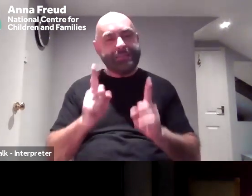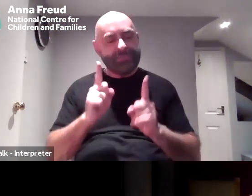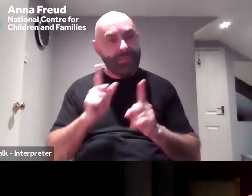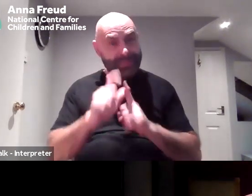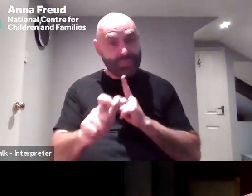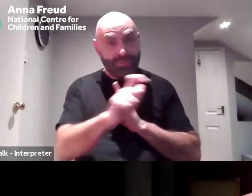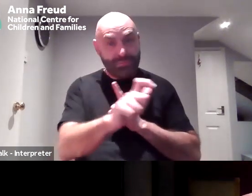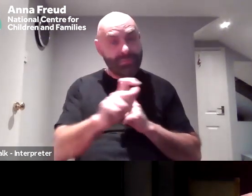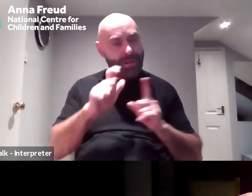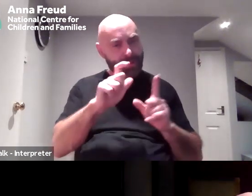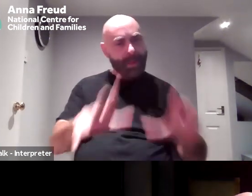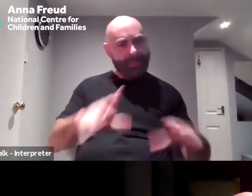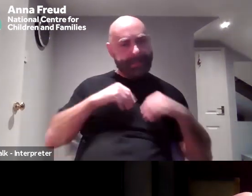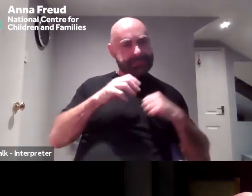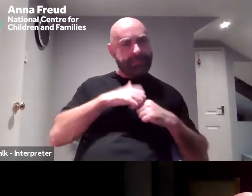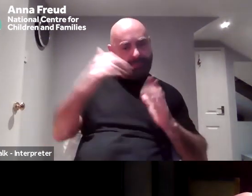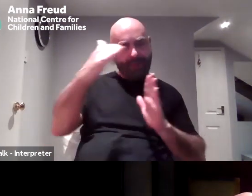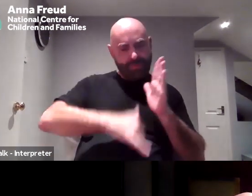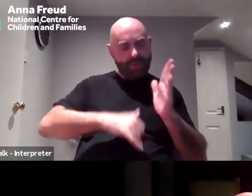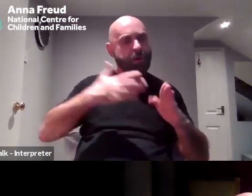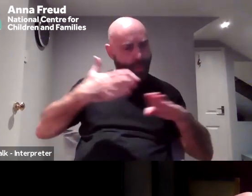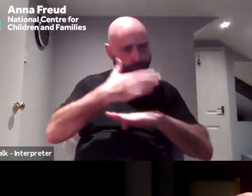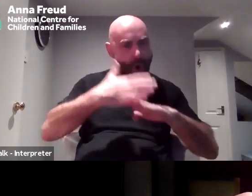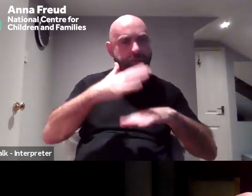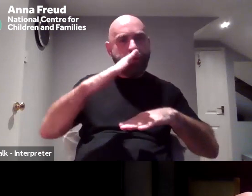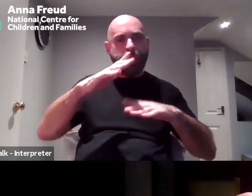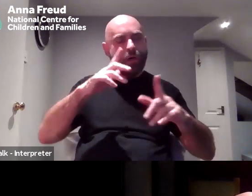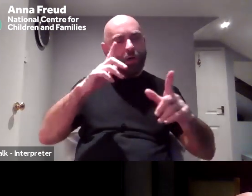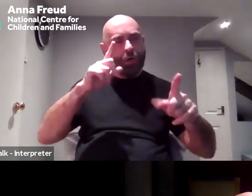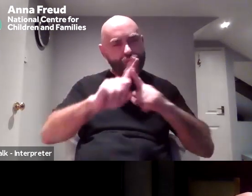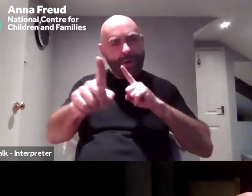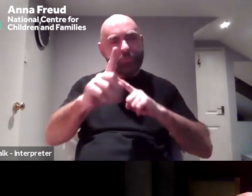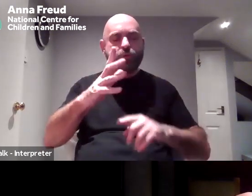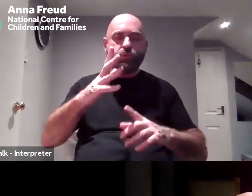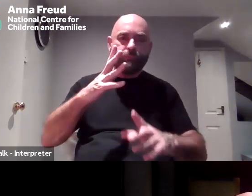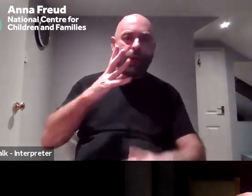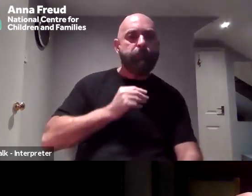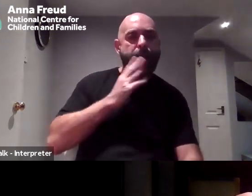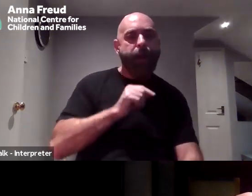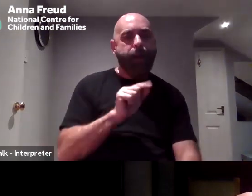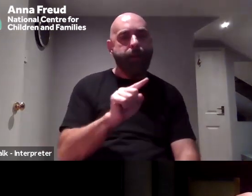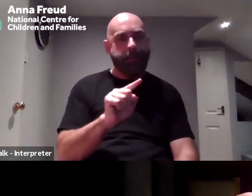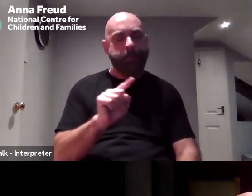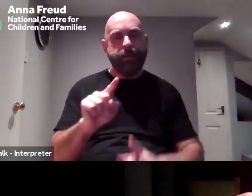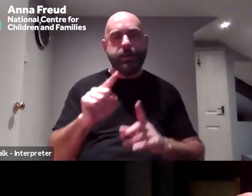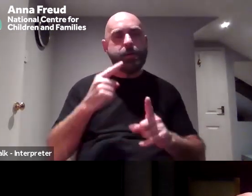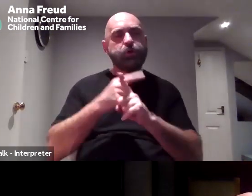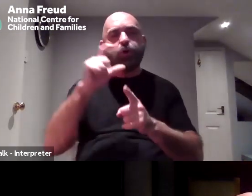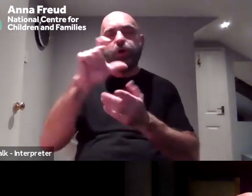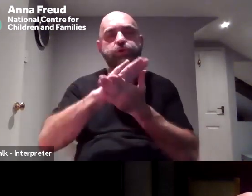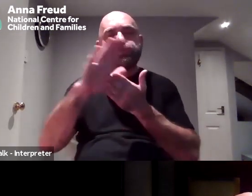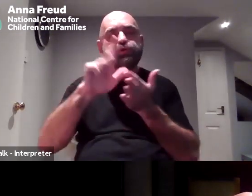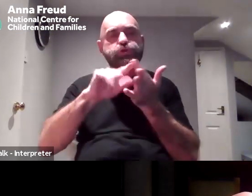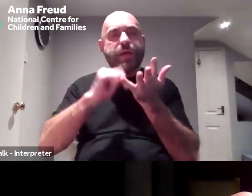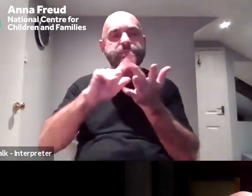doing it. They're taking my reports and they're working on trying to apply it. We're talking to Cheshire and